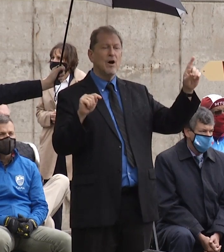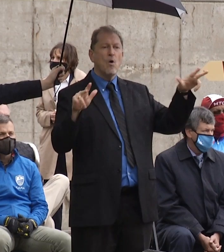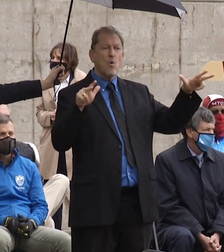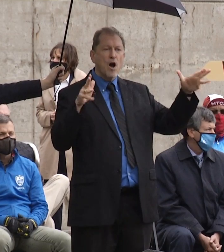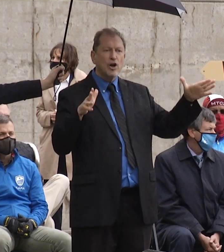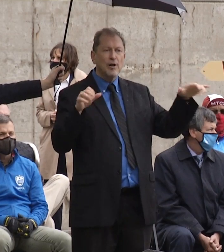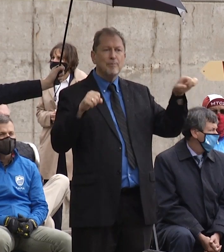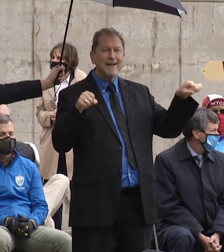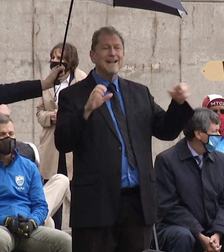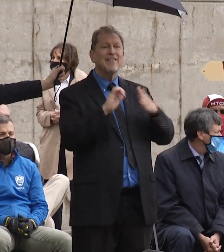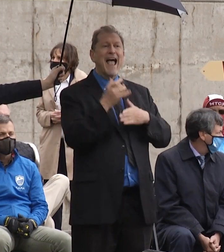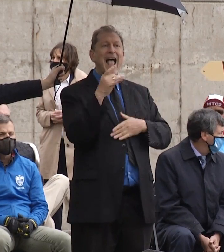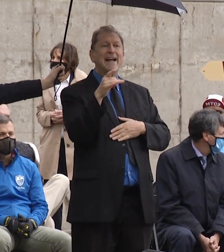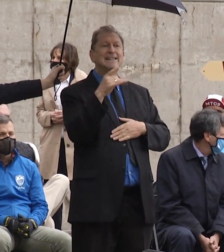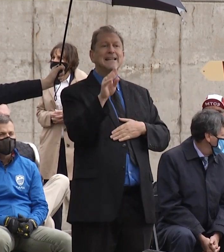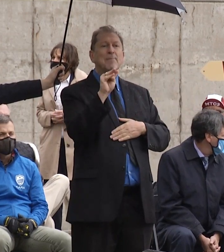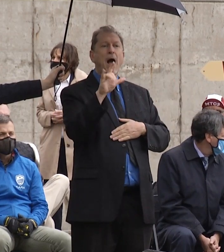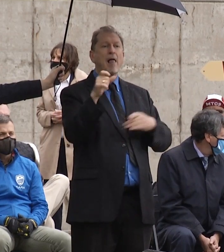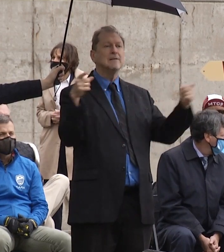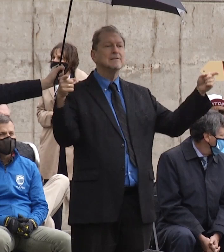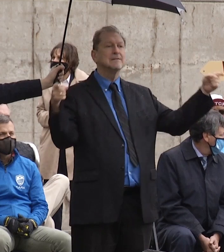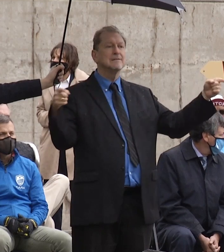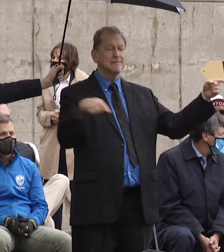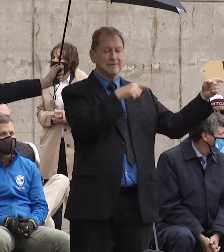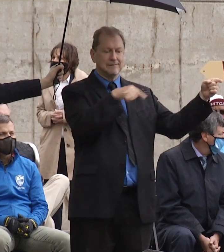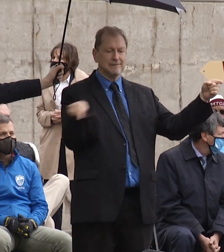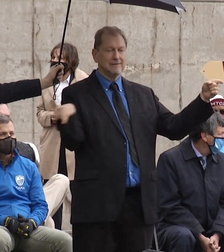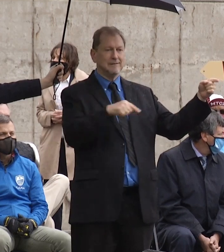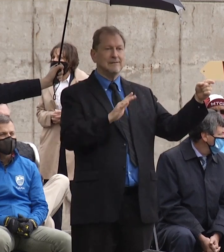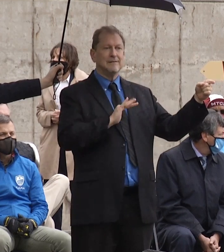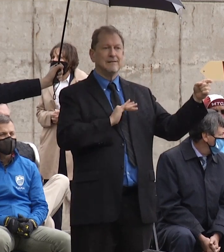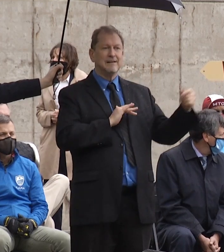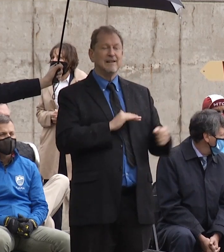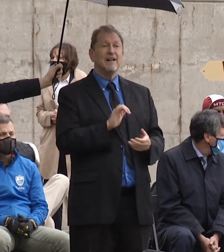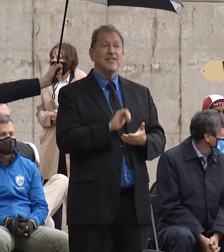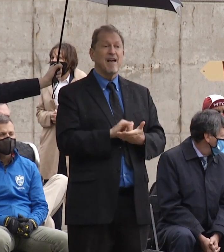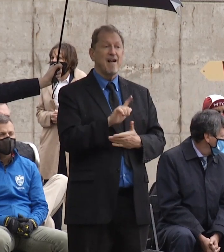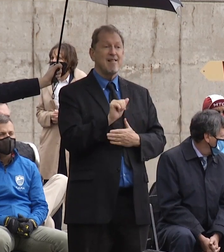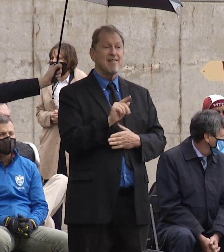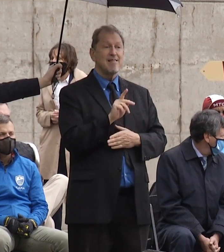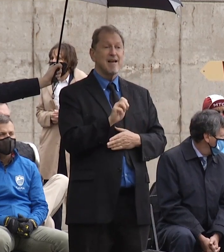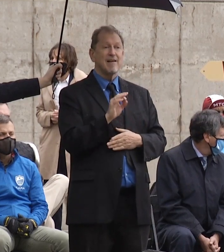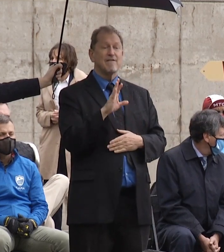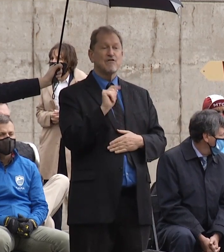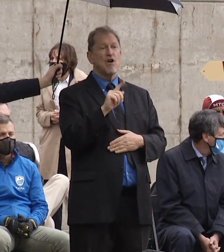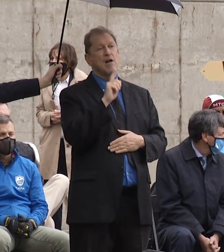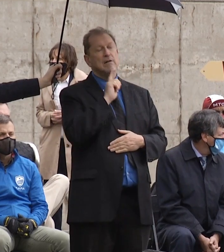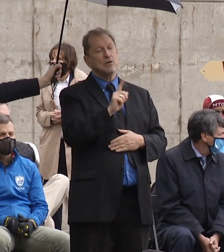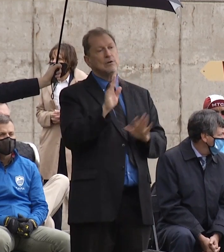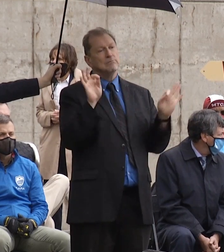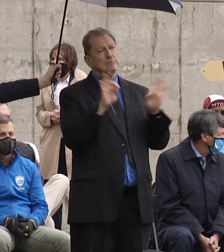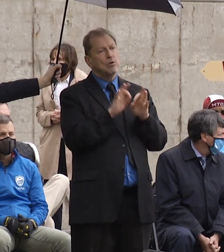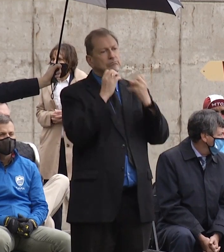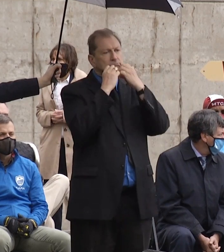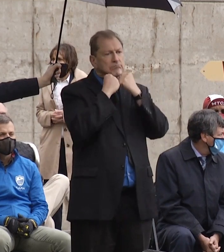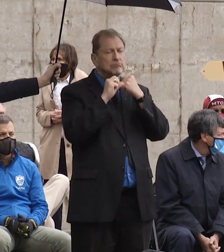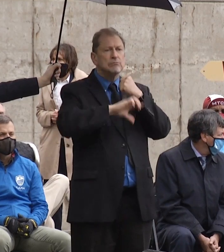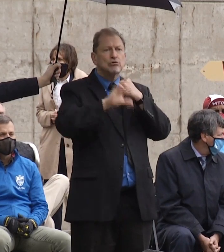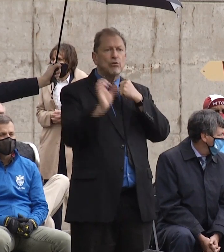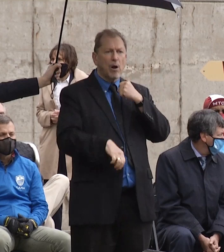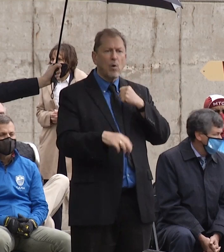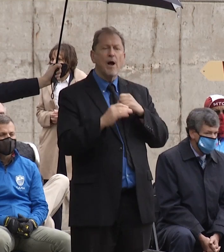and more to enjoy. The lakefront, goes without saying, is our crown jewel. Critically important to our health and